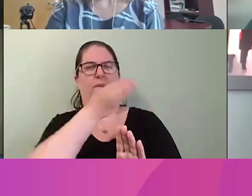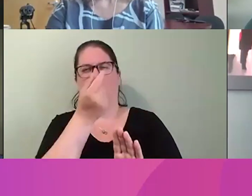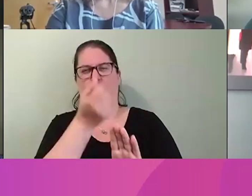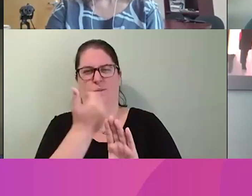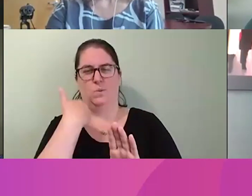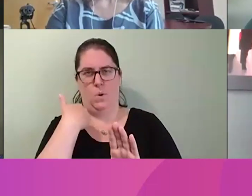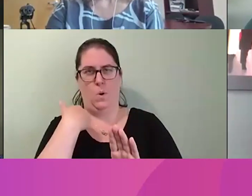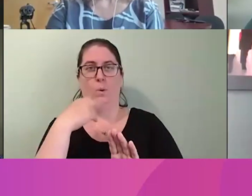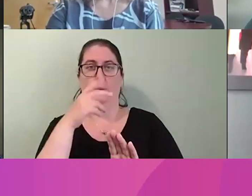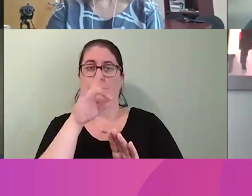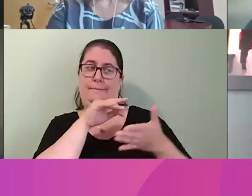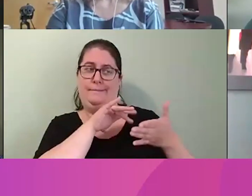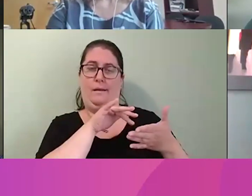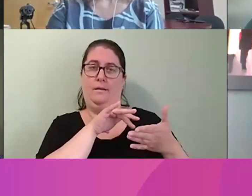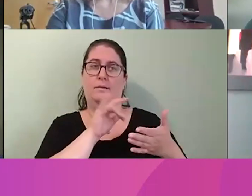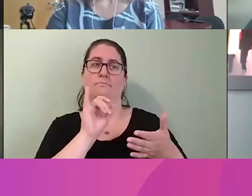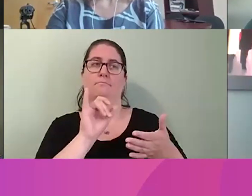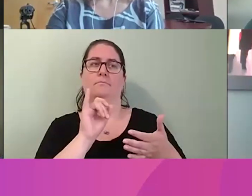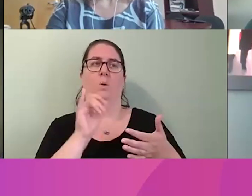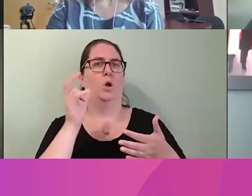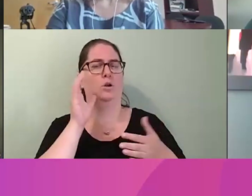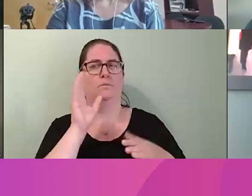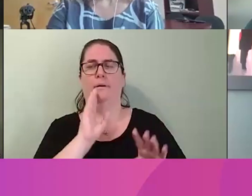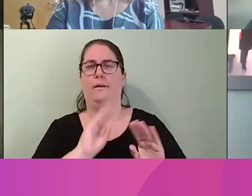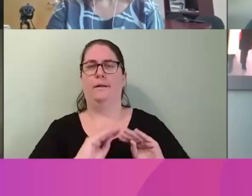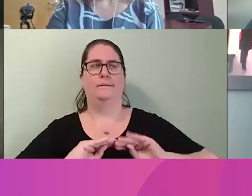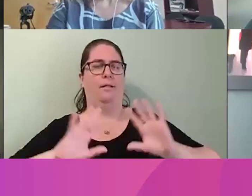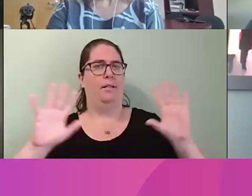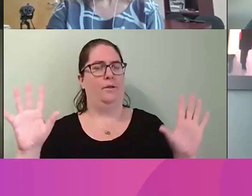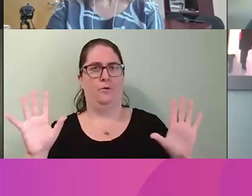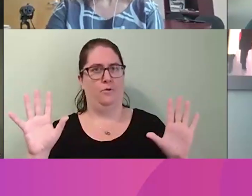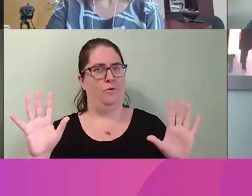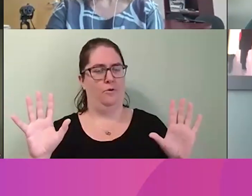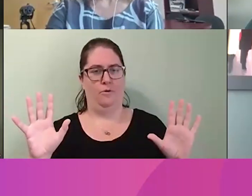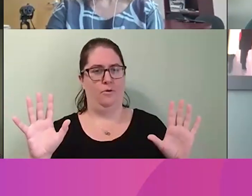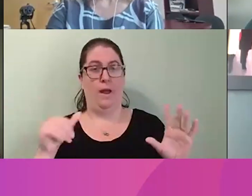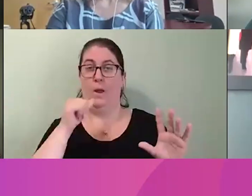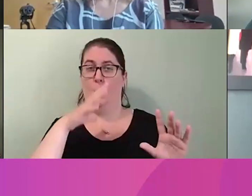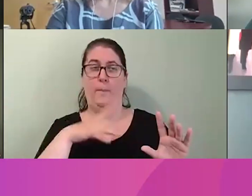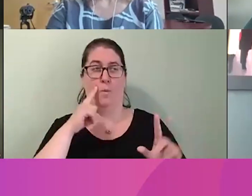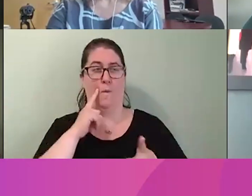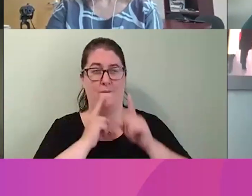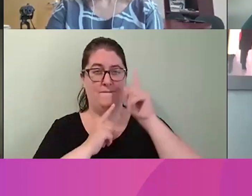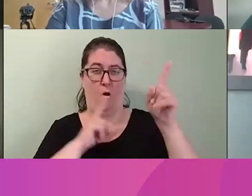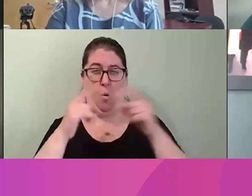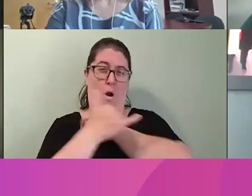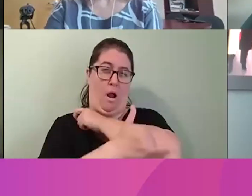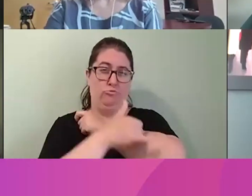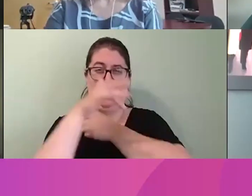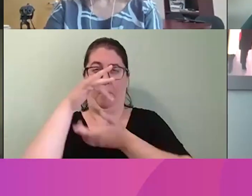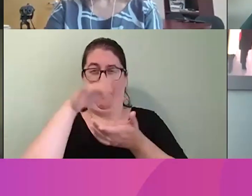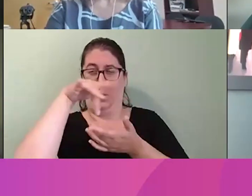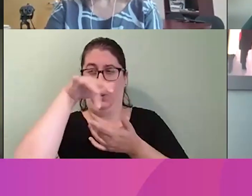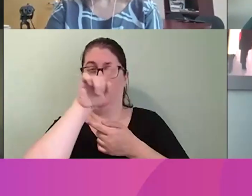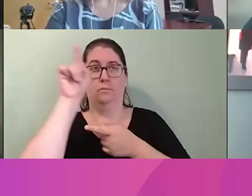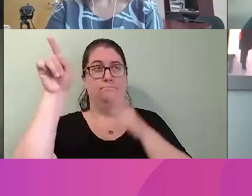ago. We really heard that loud and clear from women, and especially who lived in rural places. That was just the focus of that